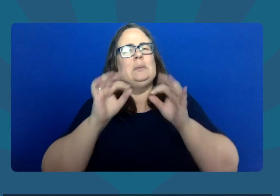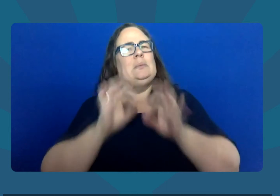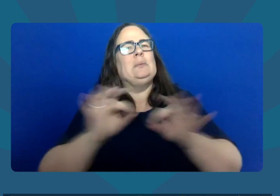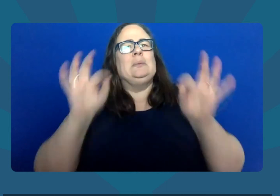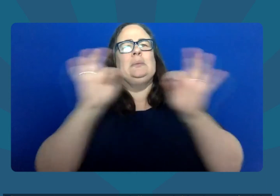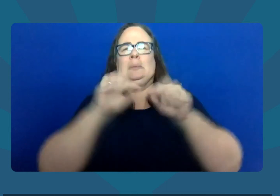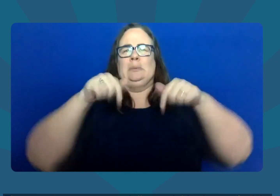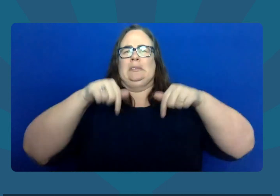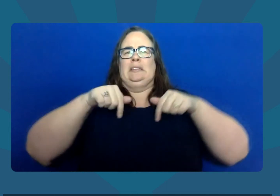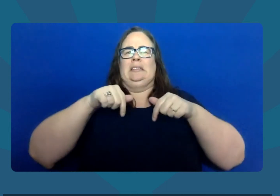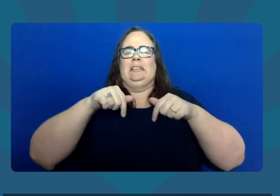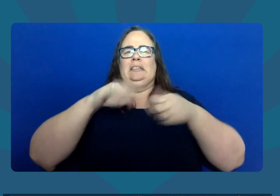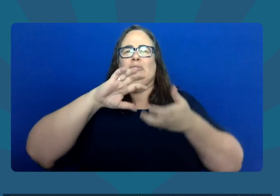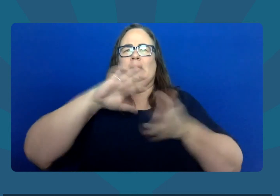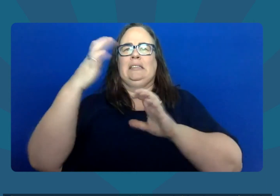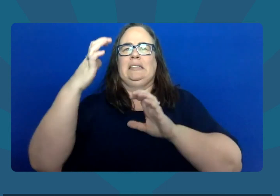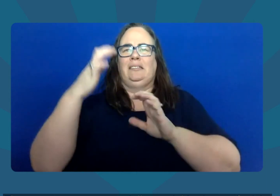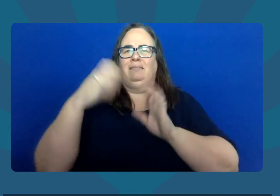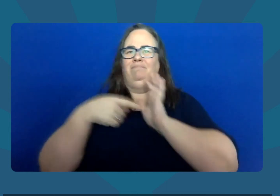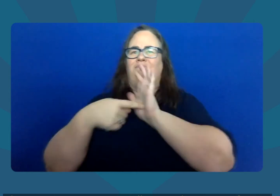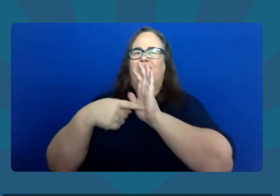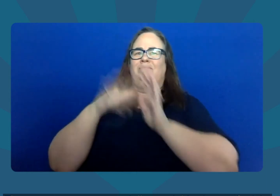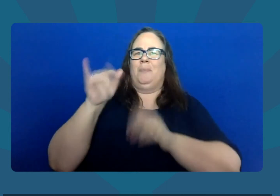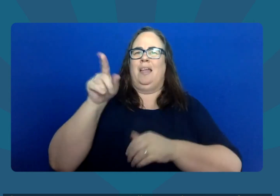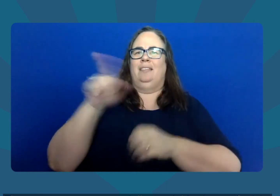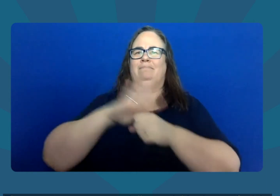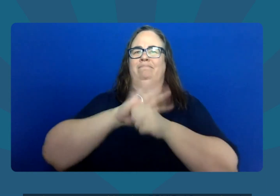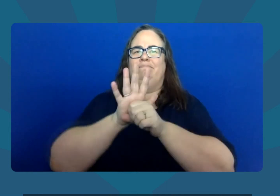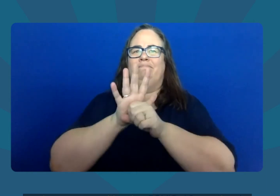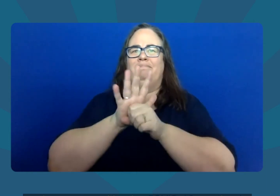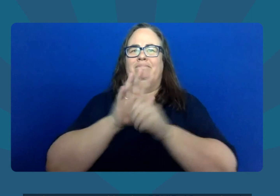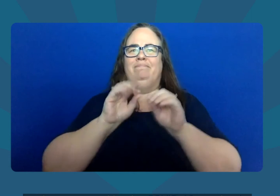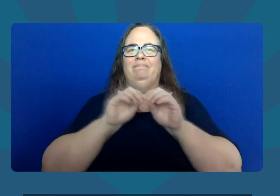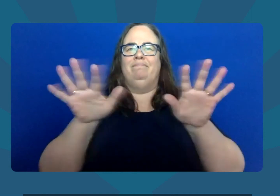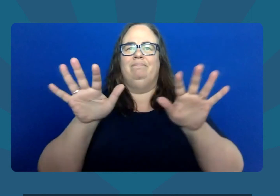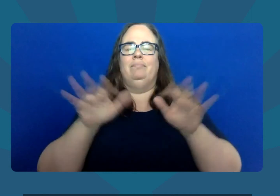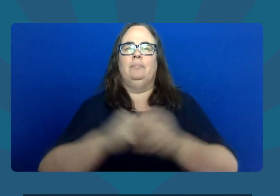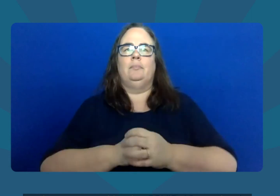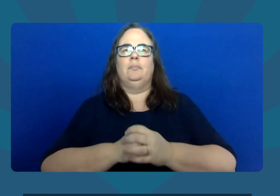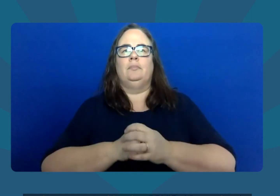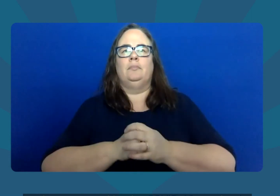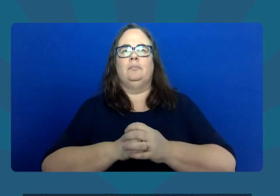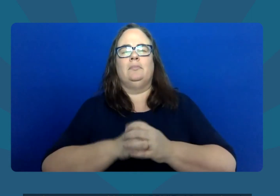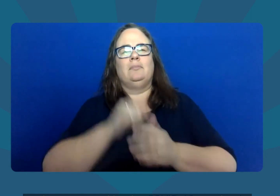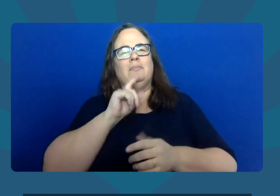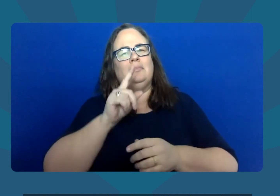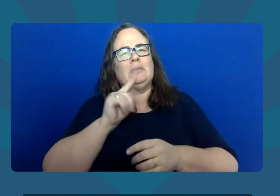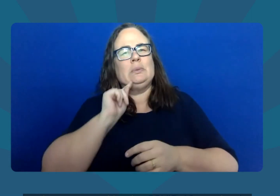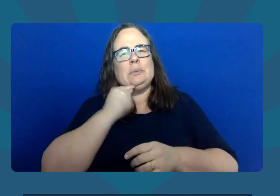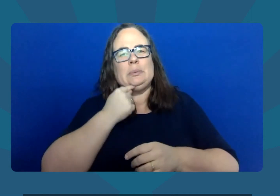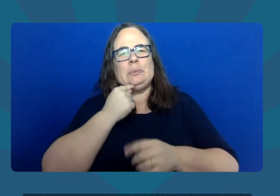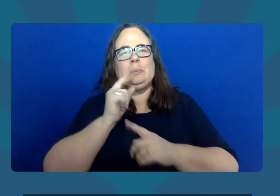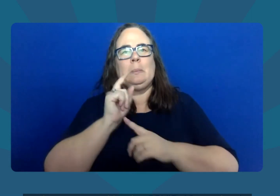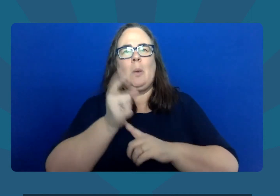systems are especially crucial in times of crisis, as demonstrated by the COVID-19